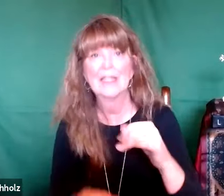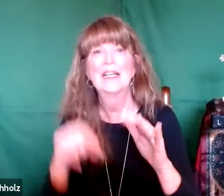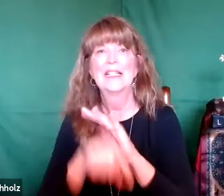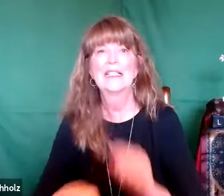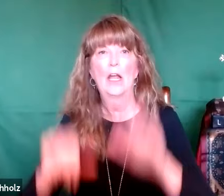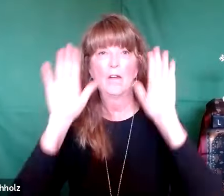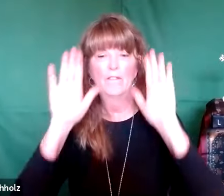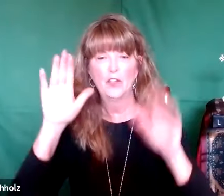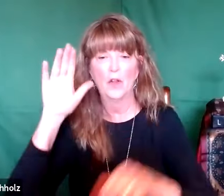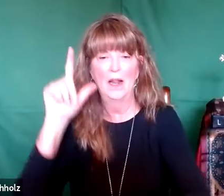lamb.